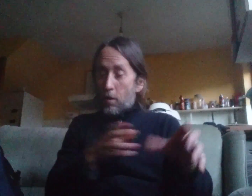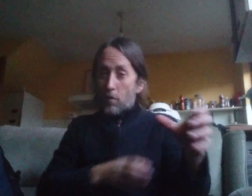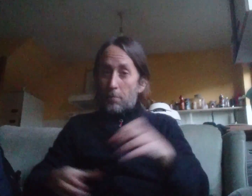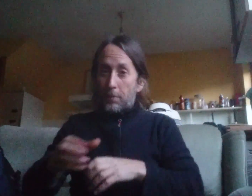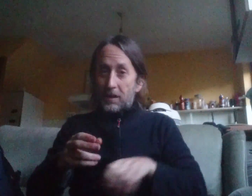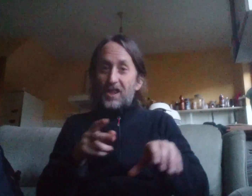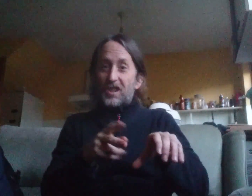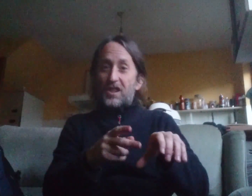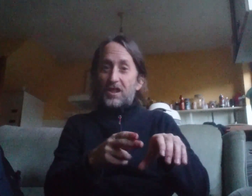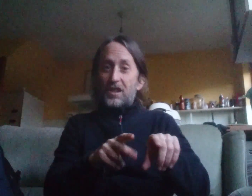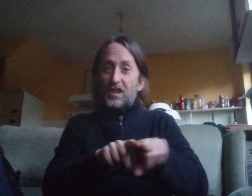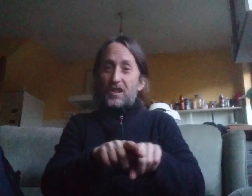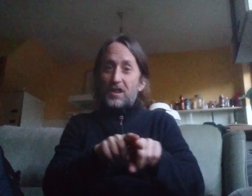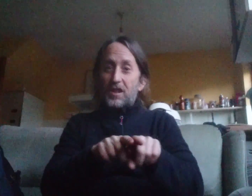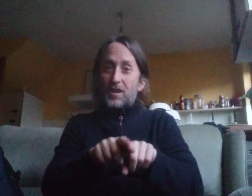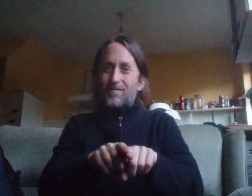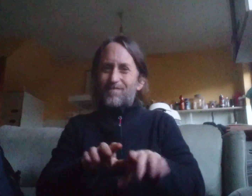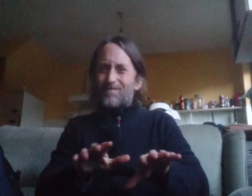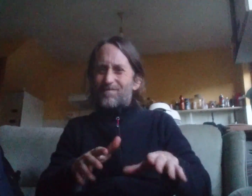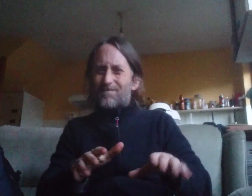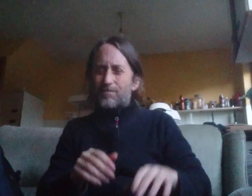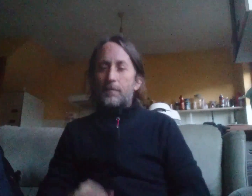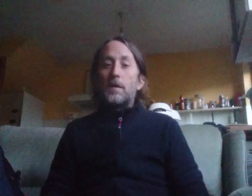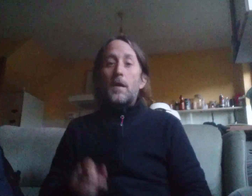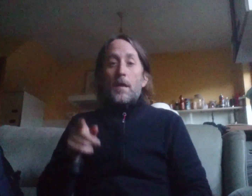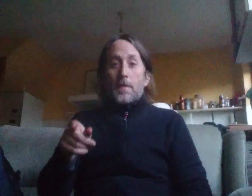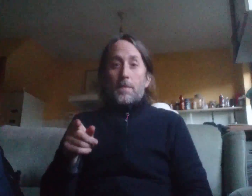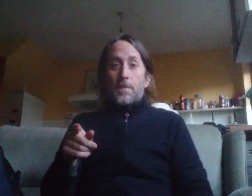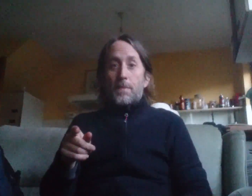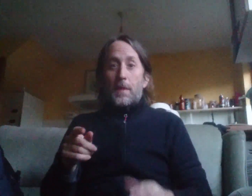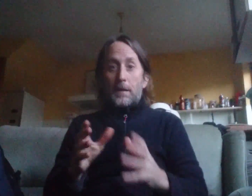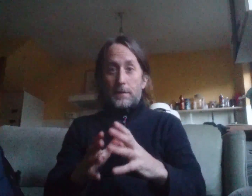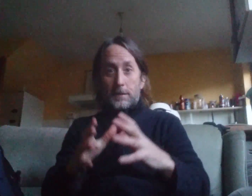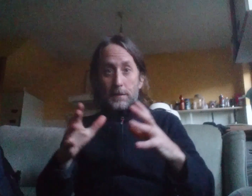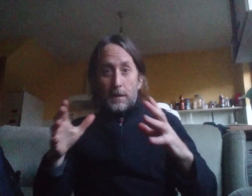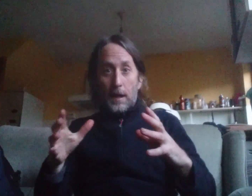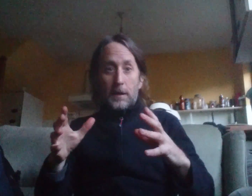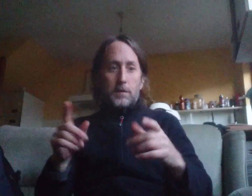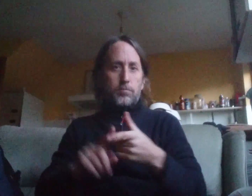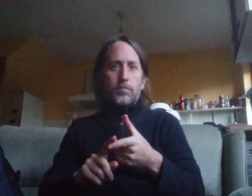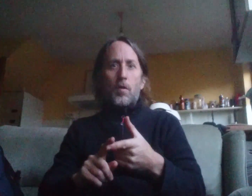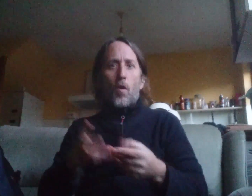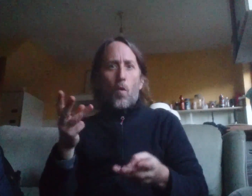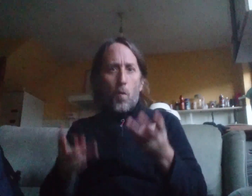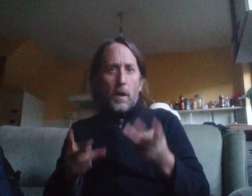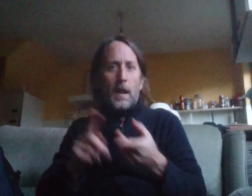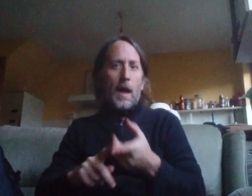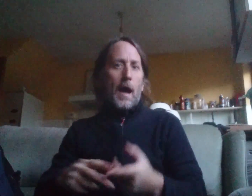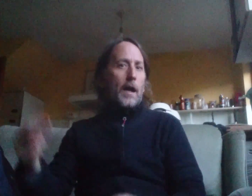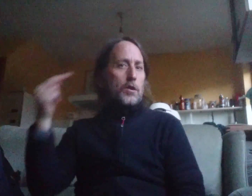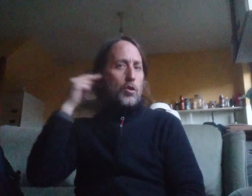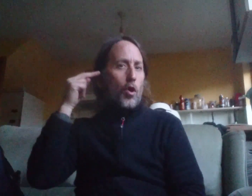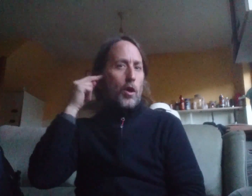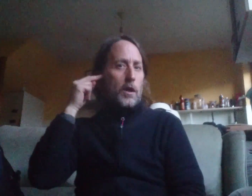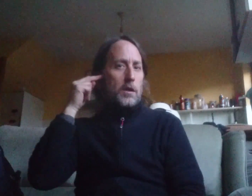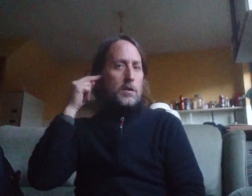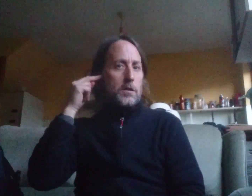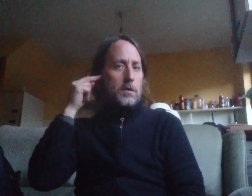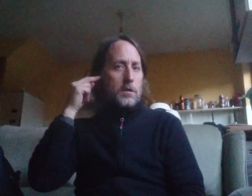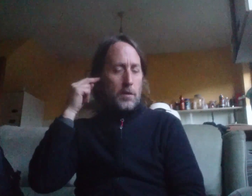As an appliance whose sheer physical presence, its size, weight, and sound upstages the drama of the task at